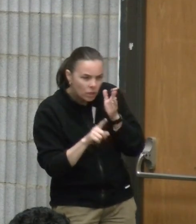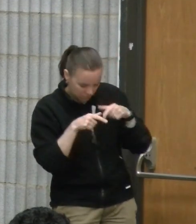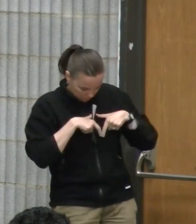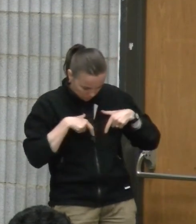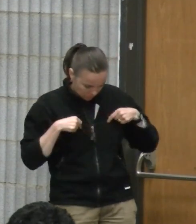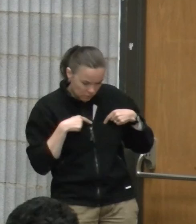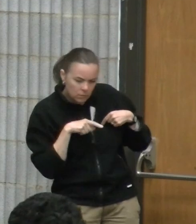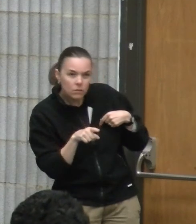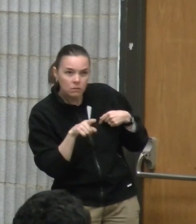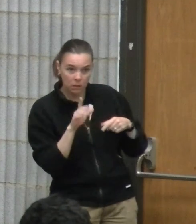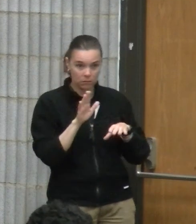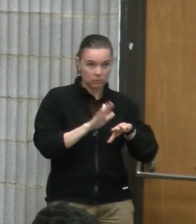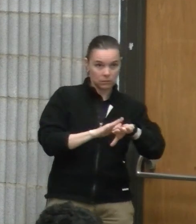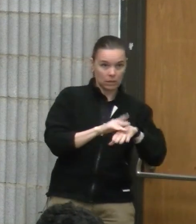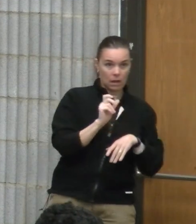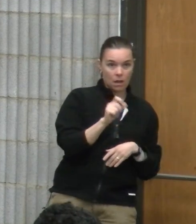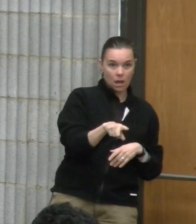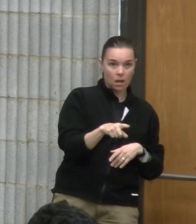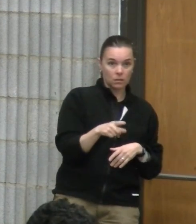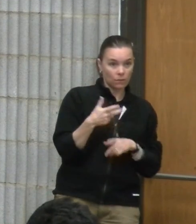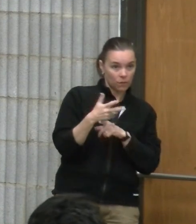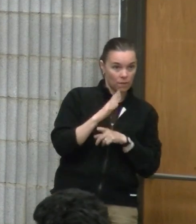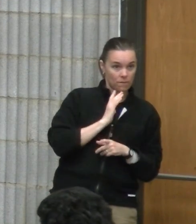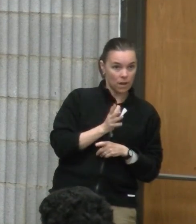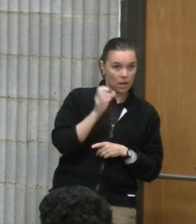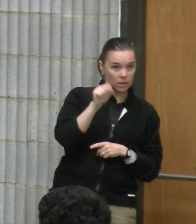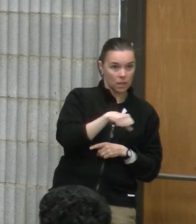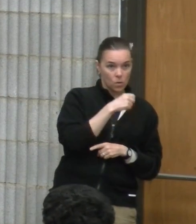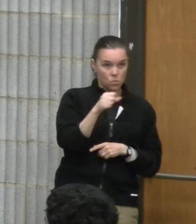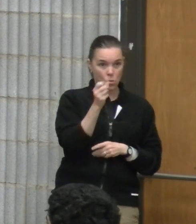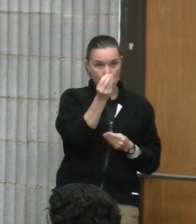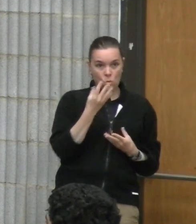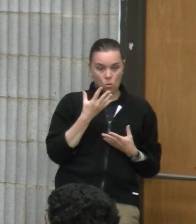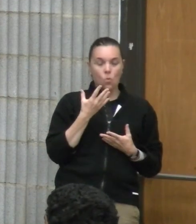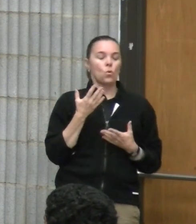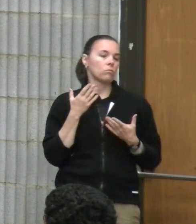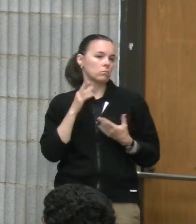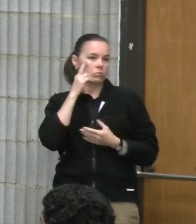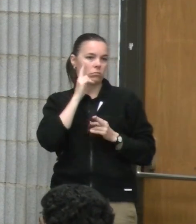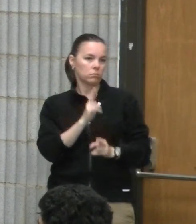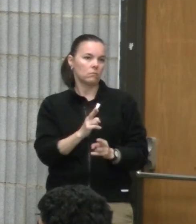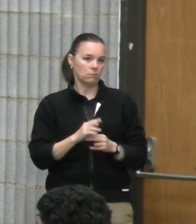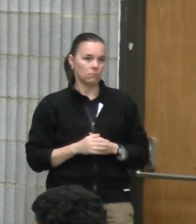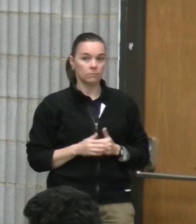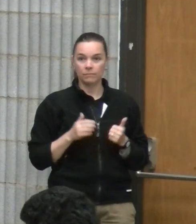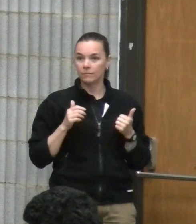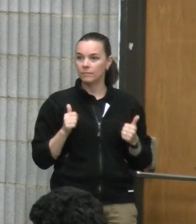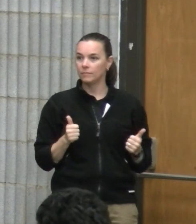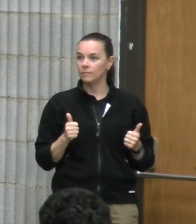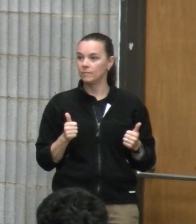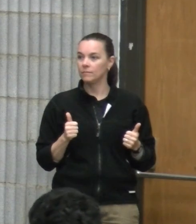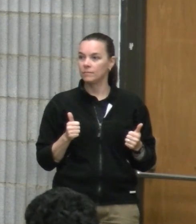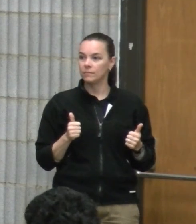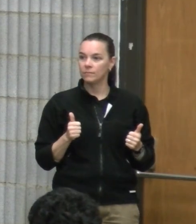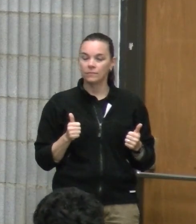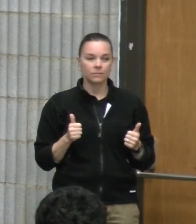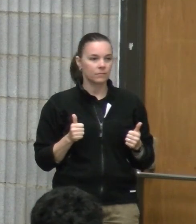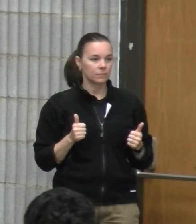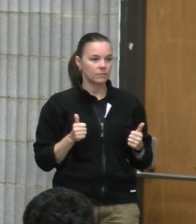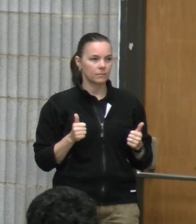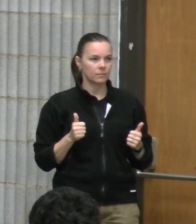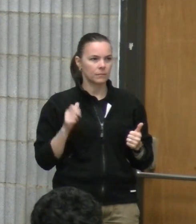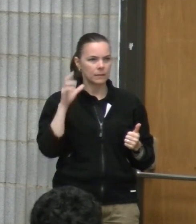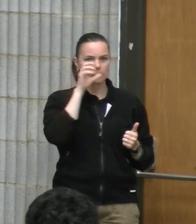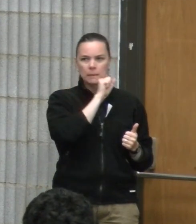being filmed? Get them to give you the thumbs up or that kind of thing. Great. So I'm just going to make sure I haven't missed